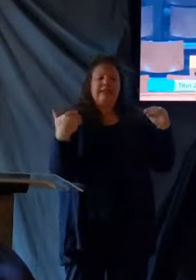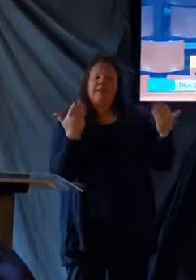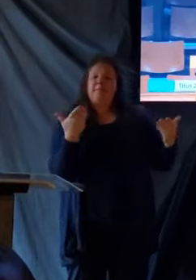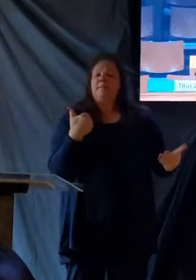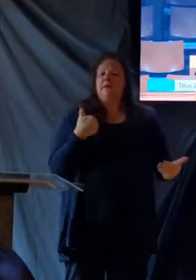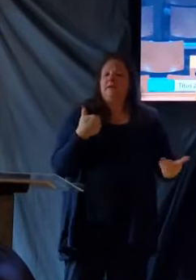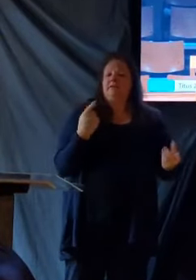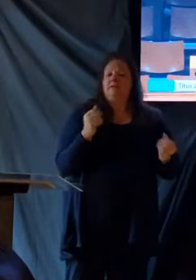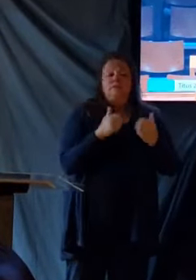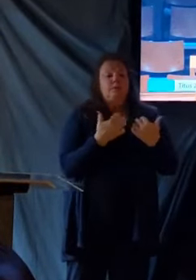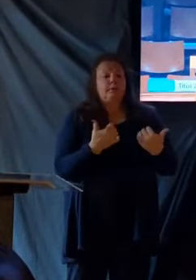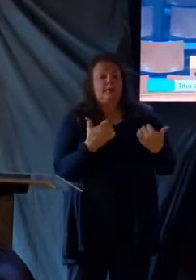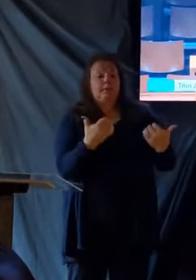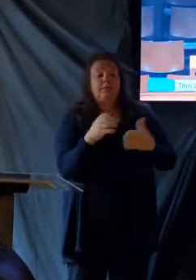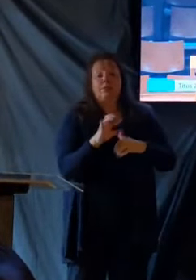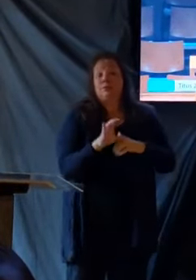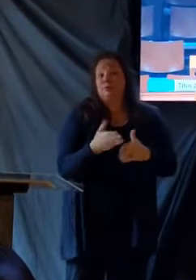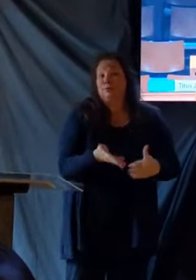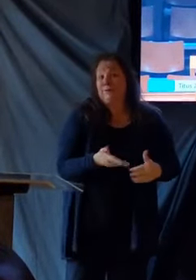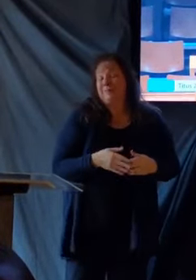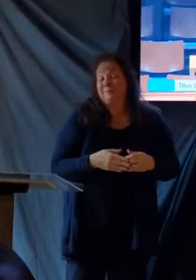might have to do with a congregation.